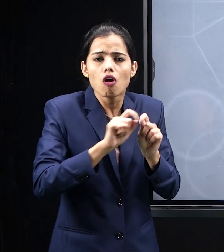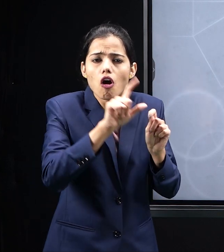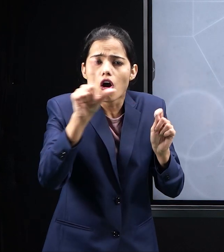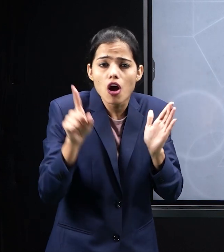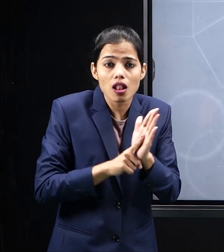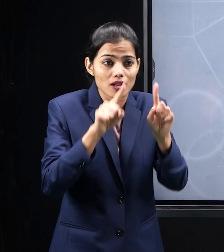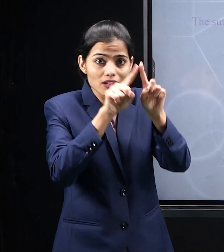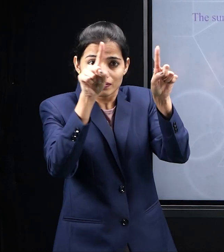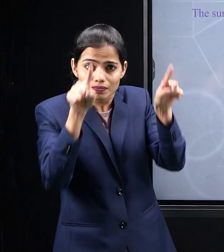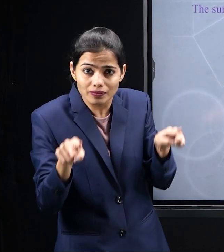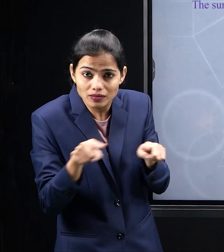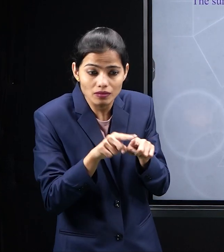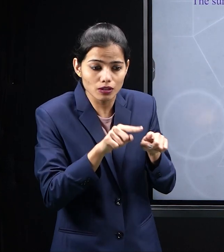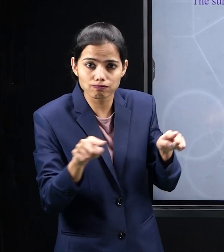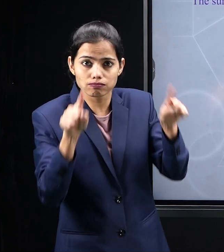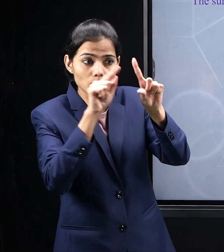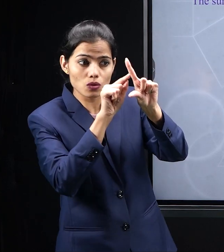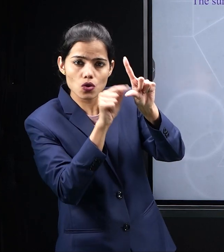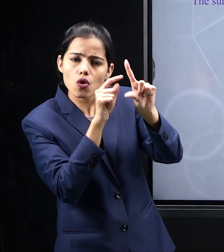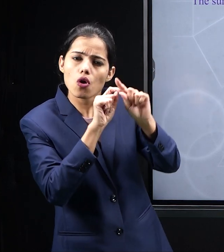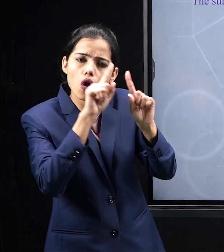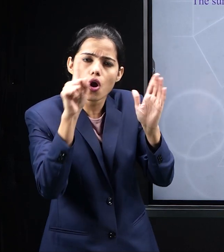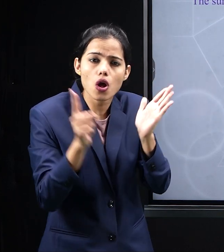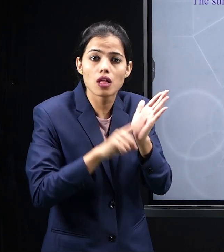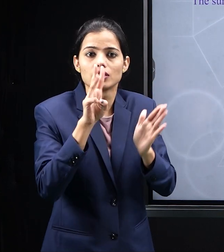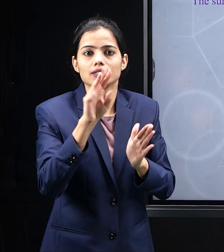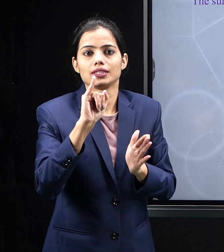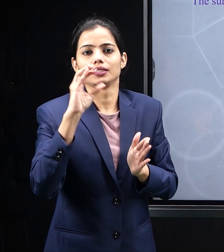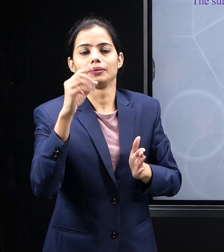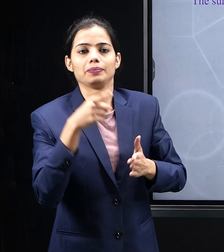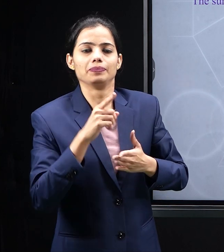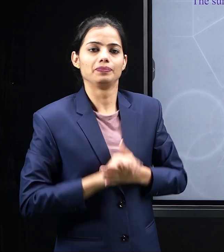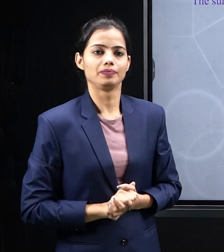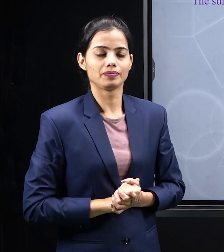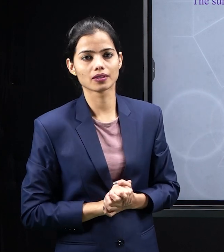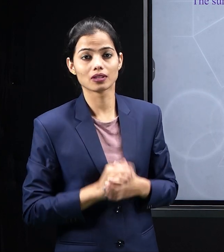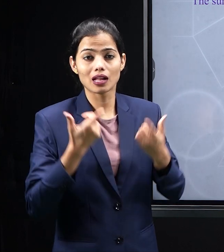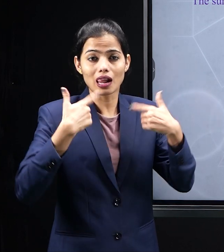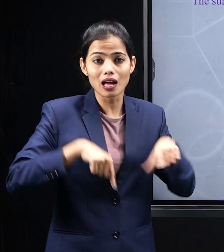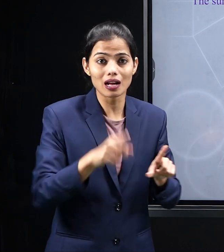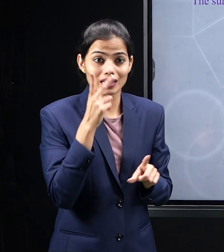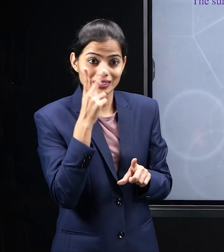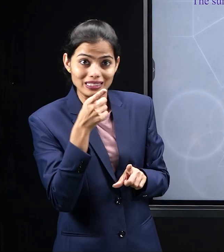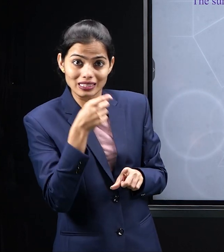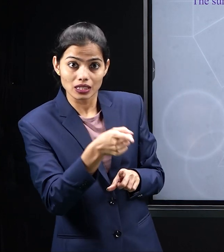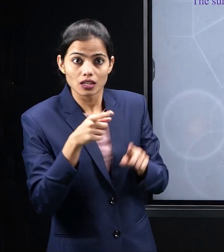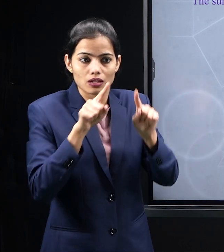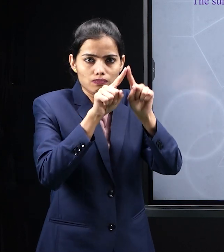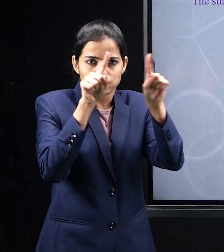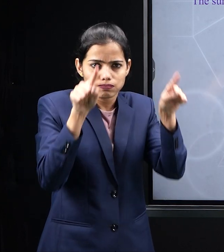The sum of all the four angles of quadrilateral is 360 degree. Let us prove it.